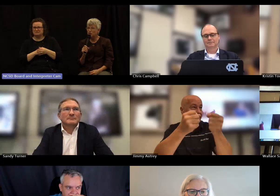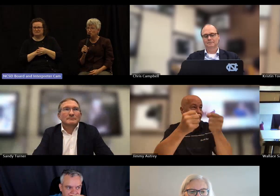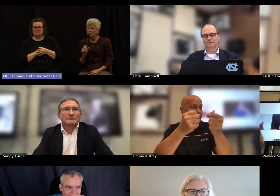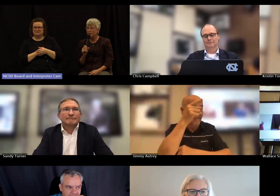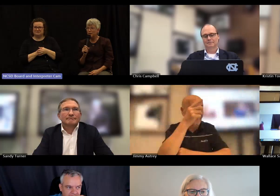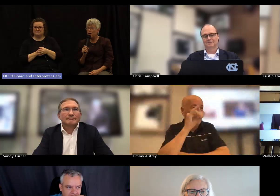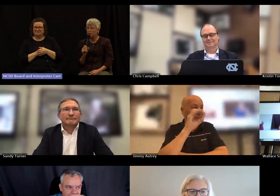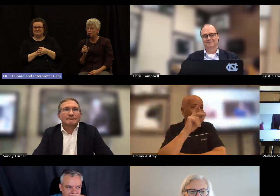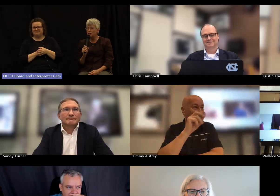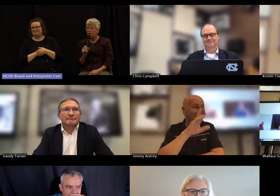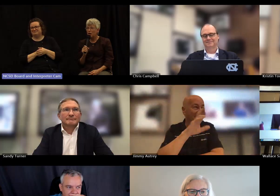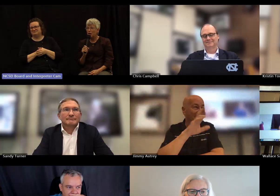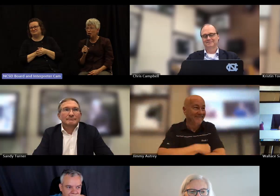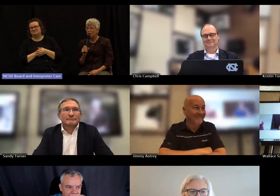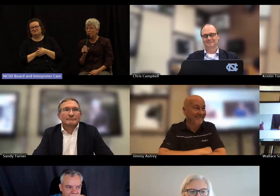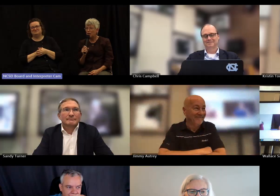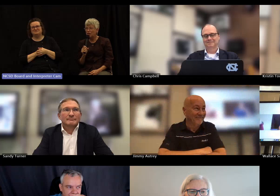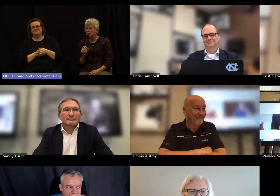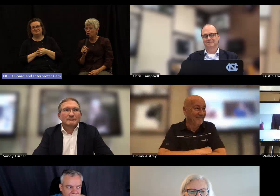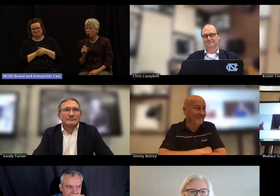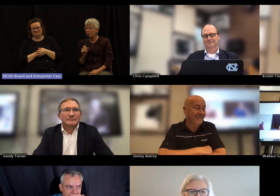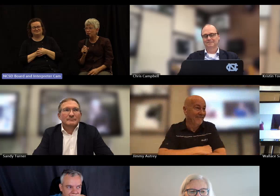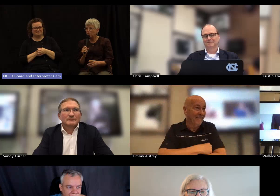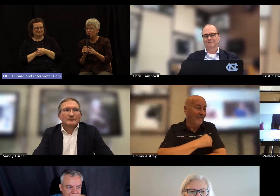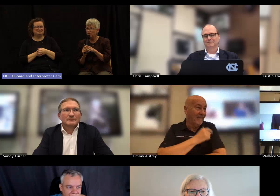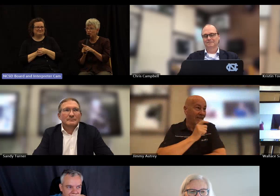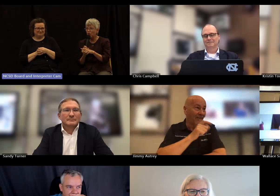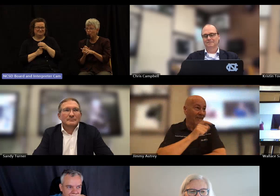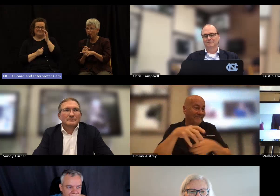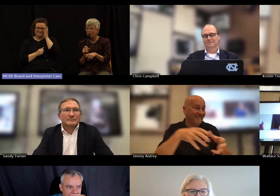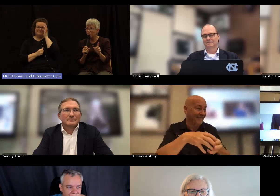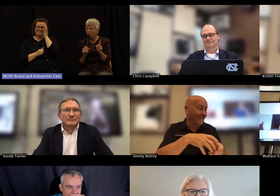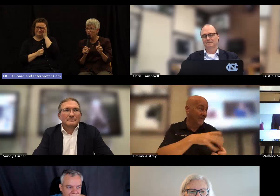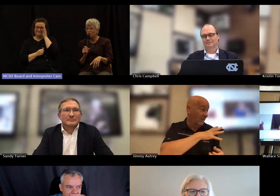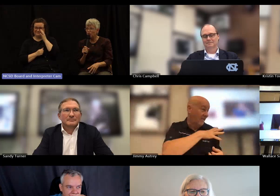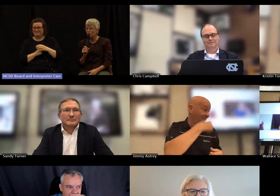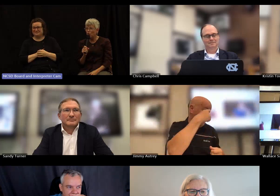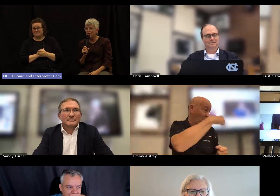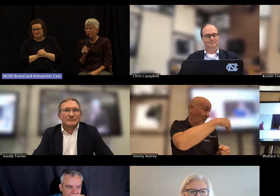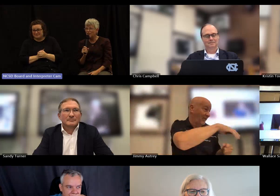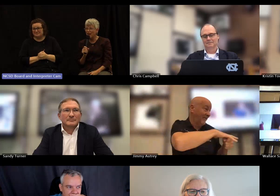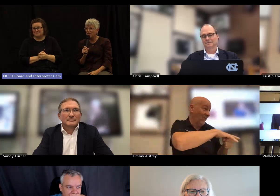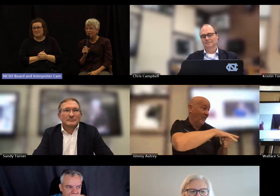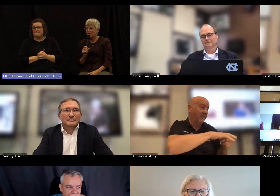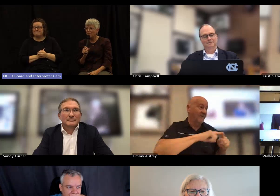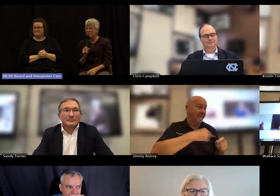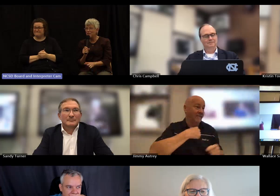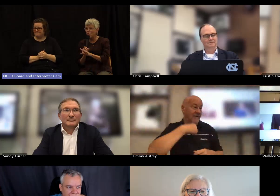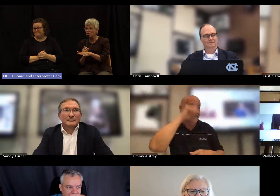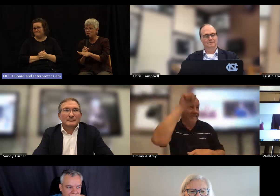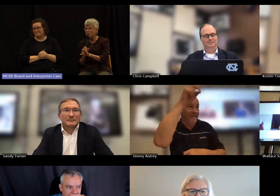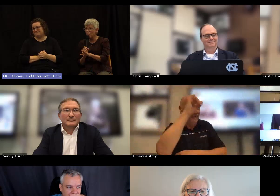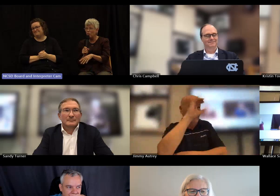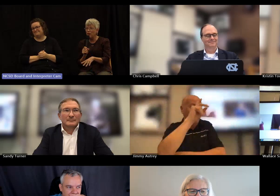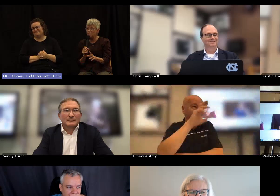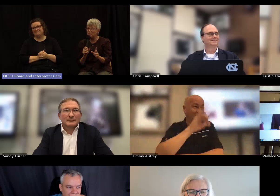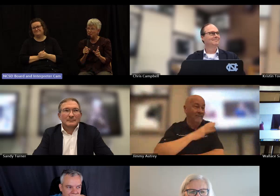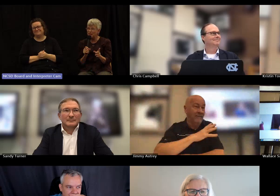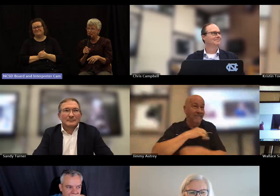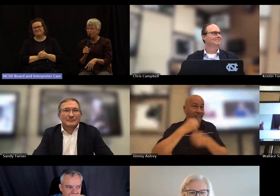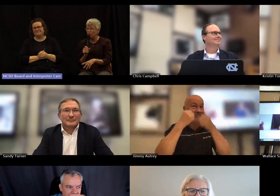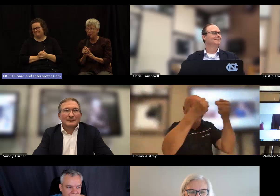This is Jimmy. Honestly, it's so easy for me just to go right up the road to Lenore. That's fine. Now, maybe the Morganton people,